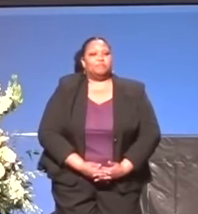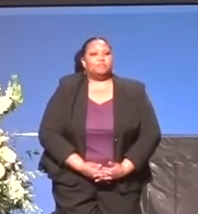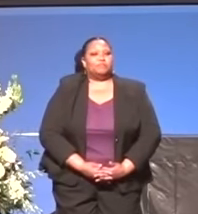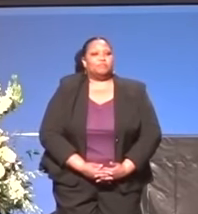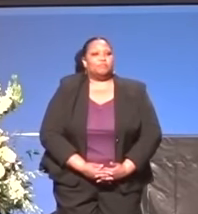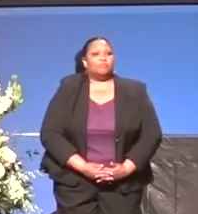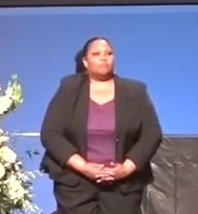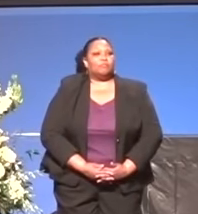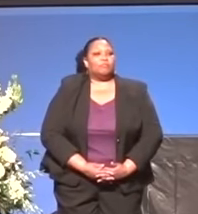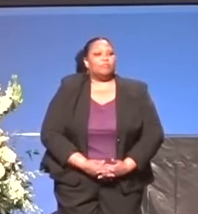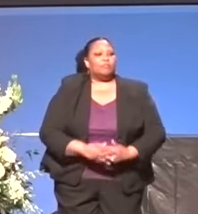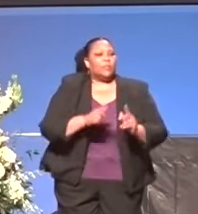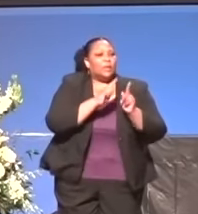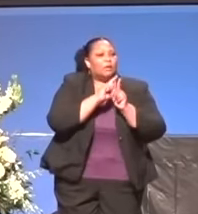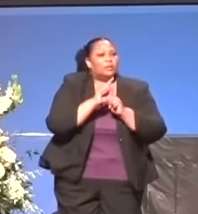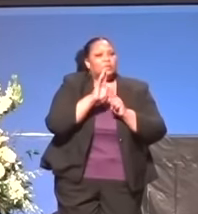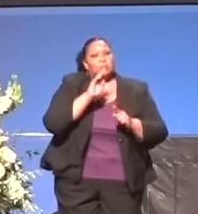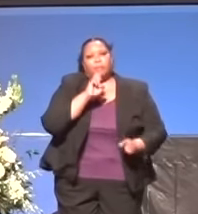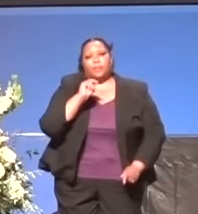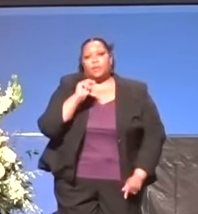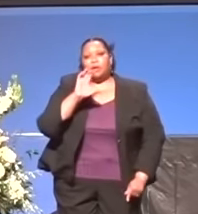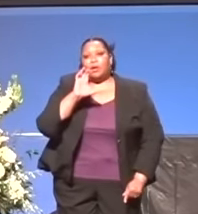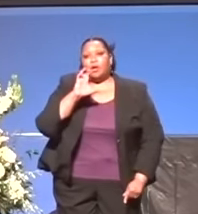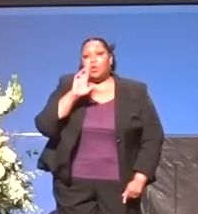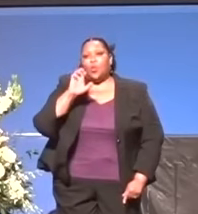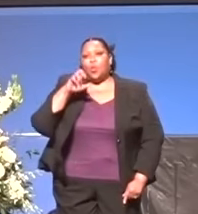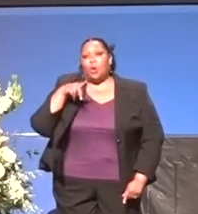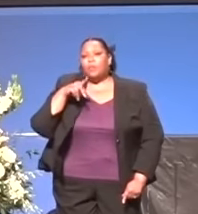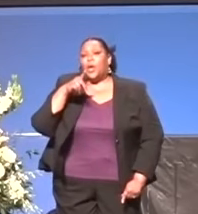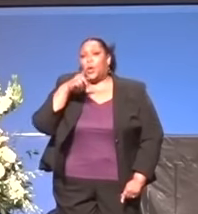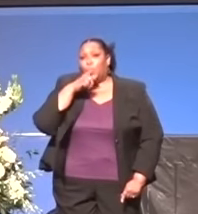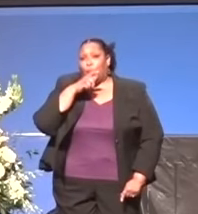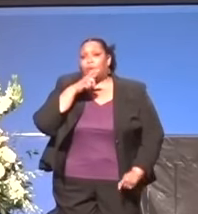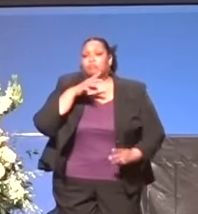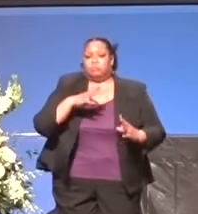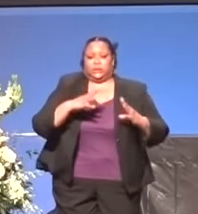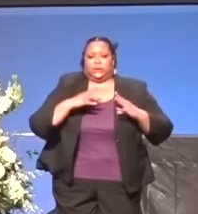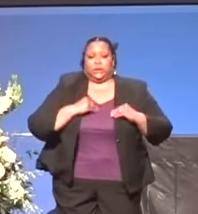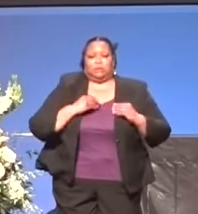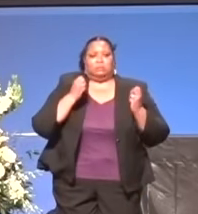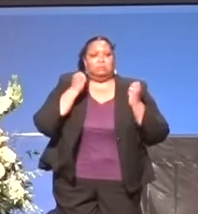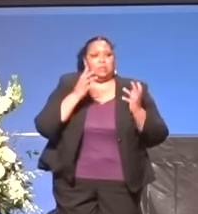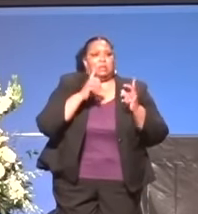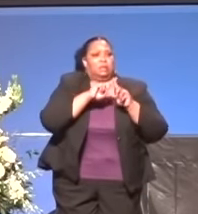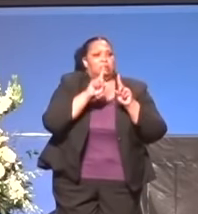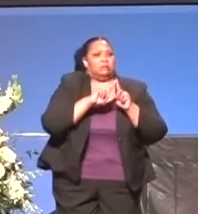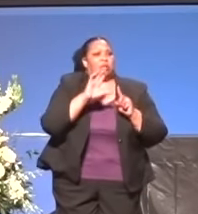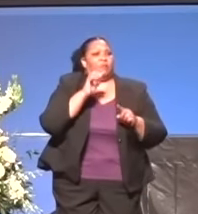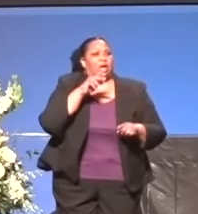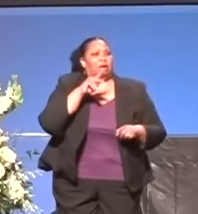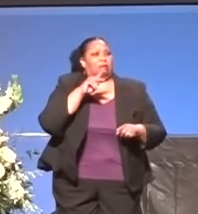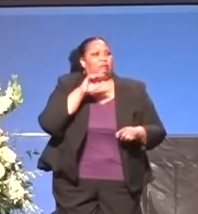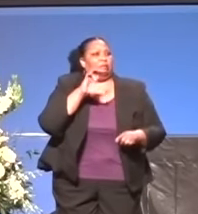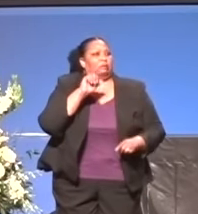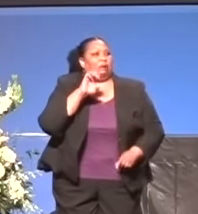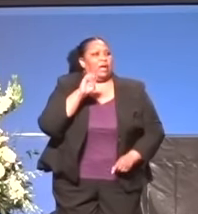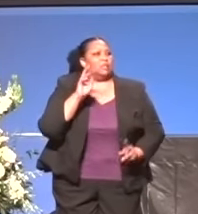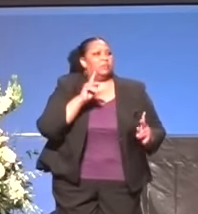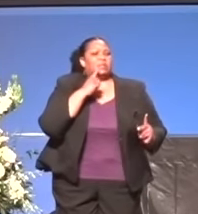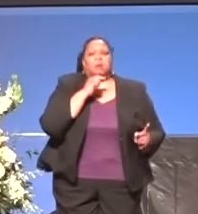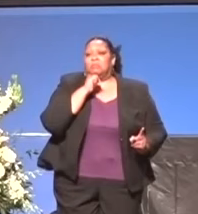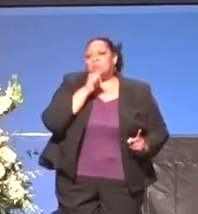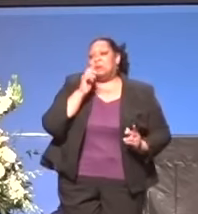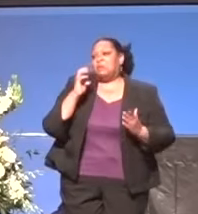To Attorney Crump, who takes on the cases that many people would conclude are lost causes,